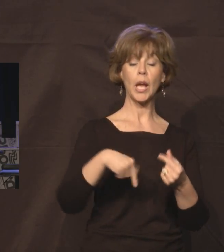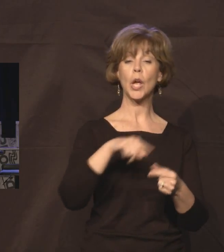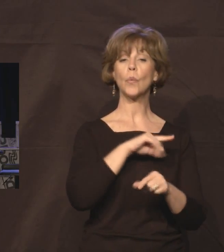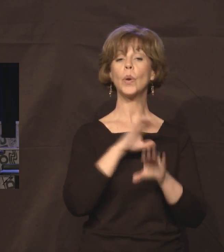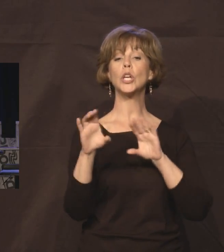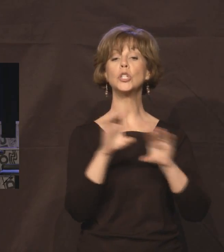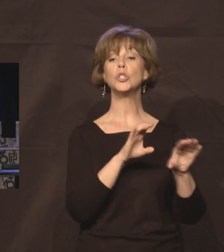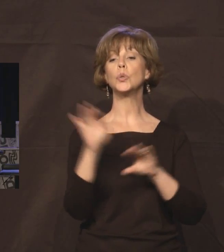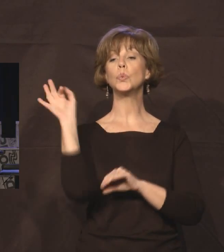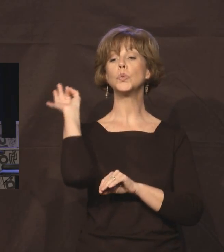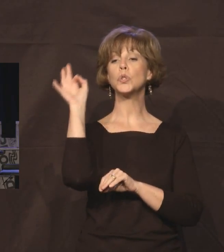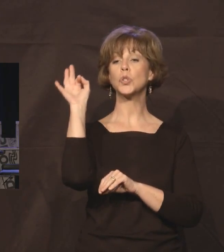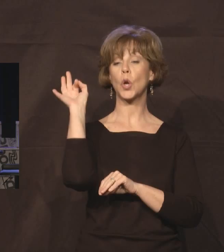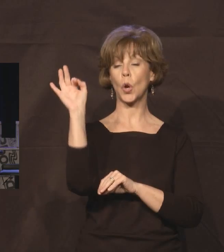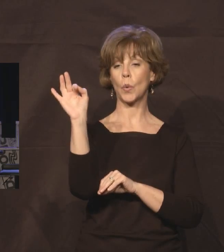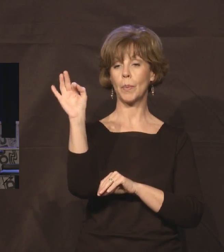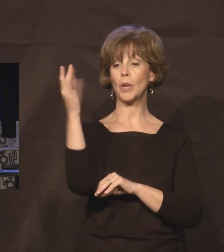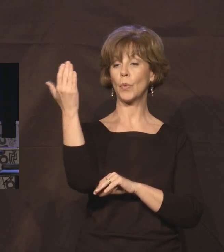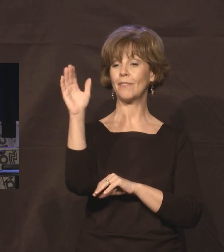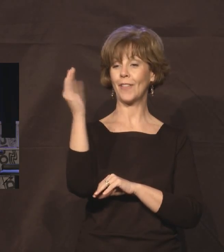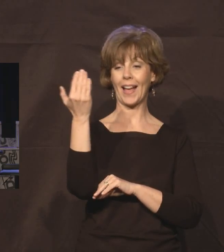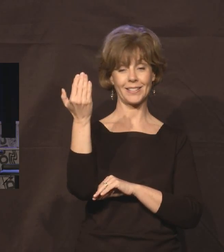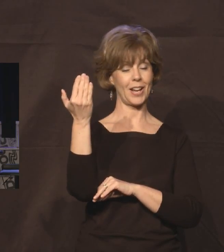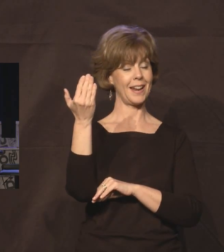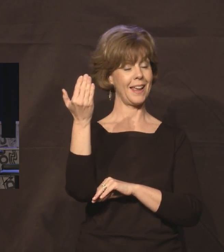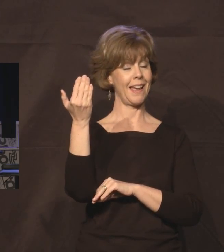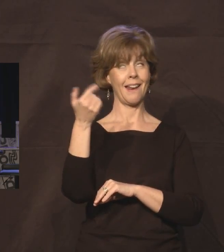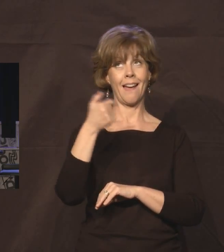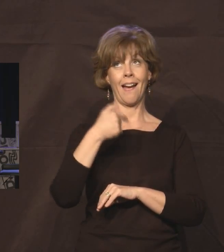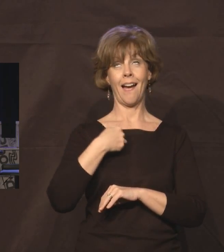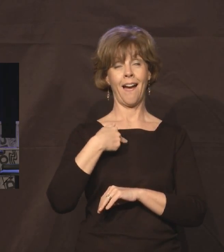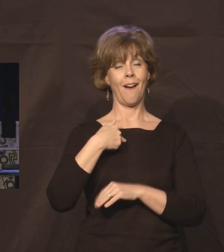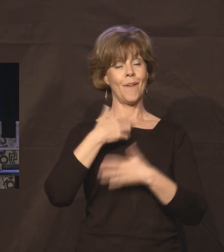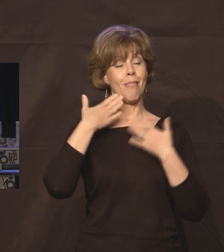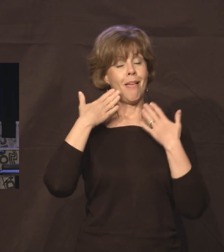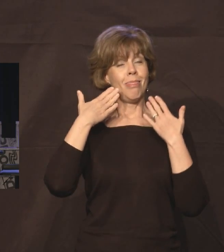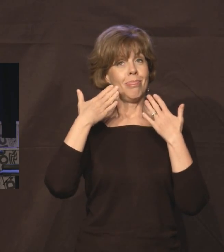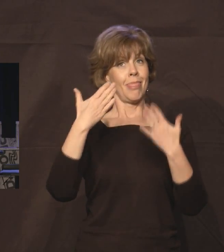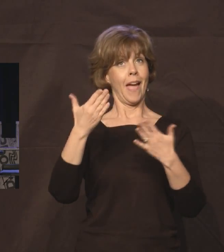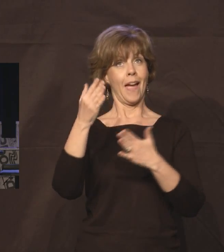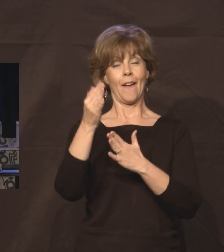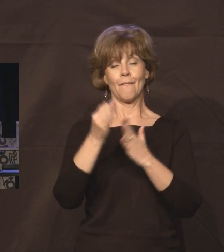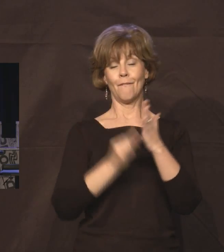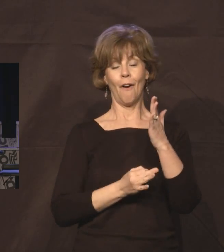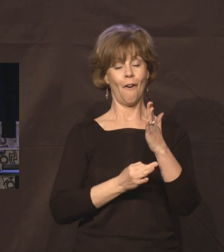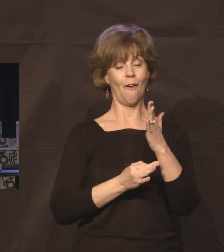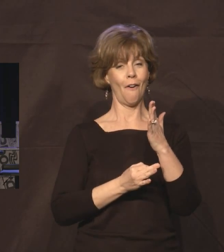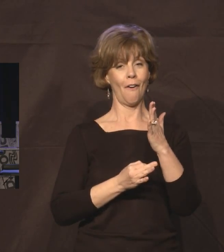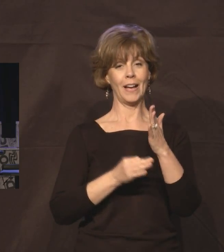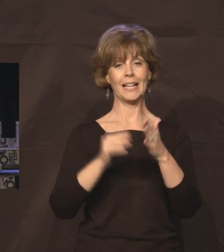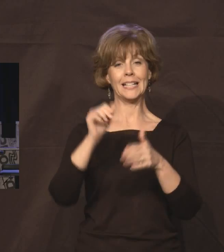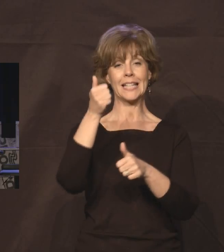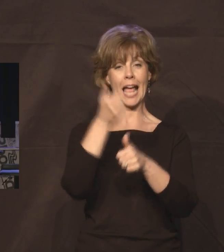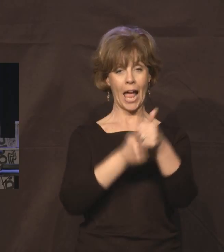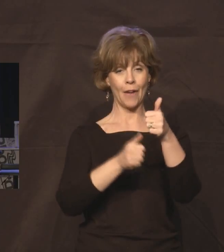And I was thankful it was every other week, and it was not last week, right? So for some of you, I know it was a rough small group